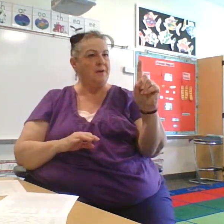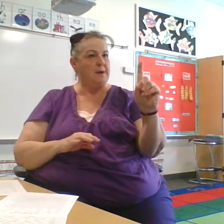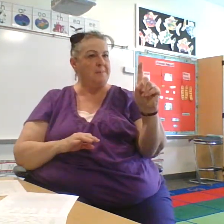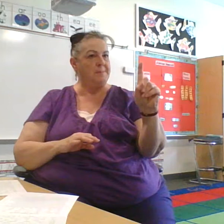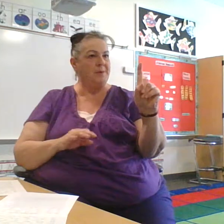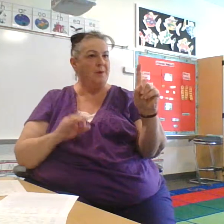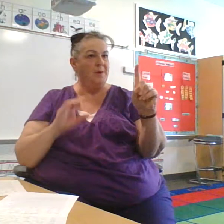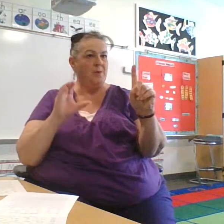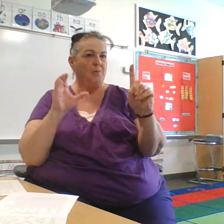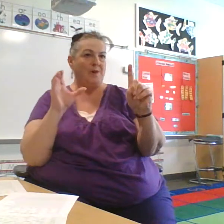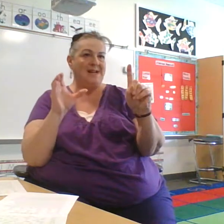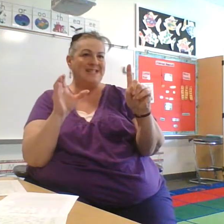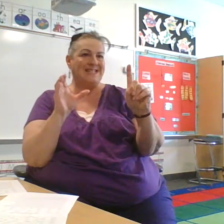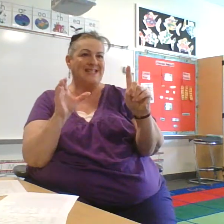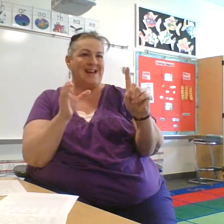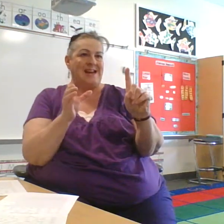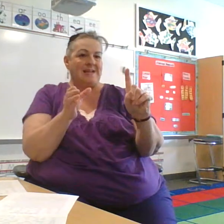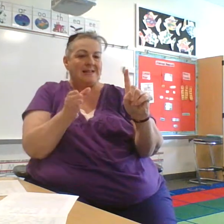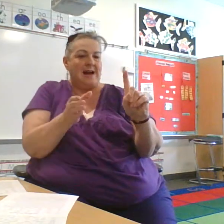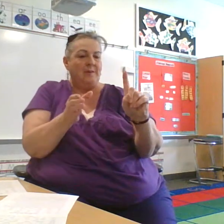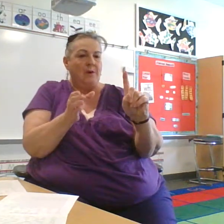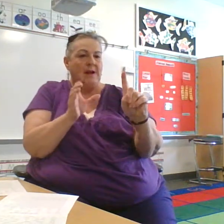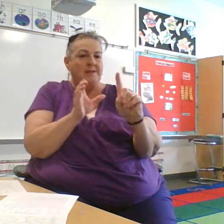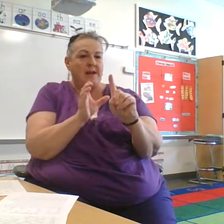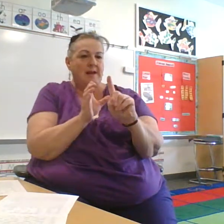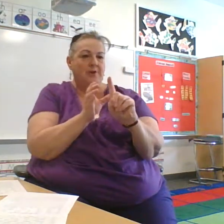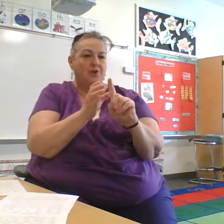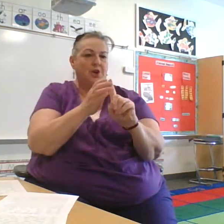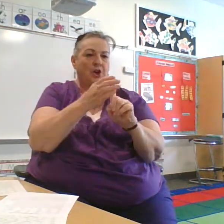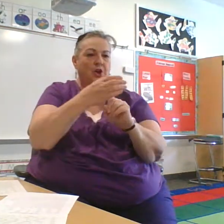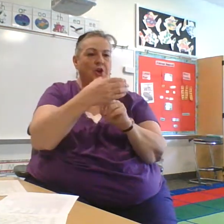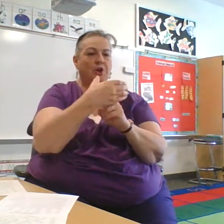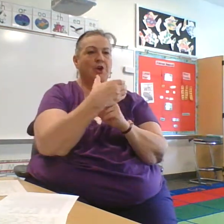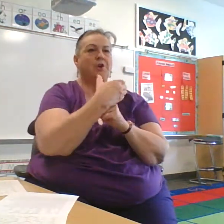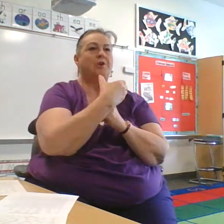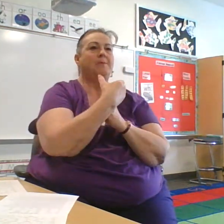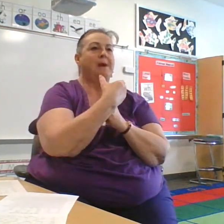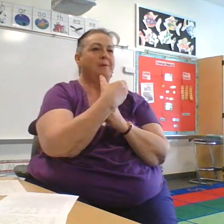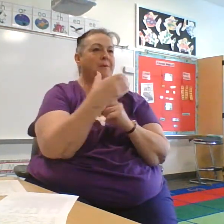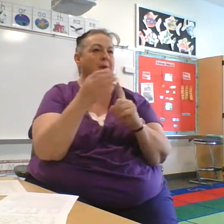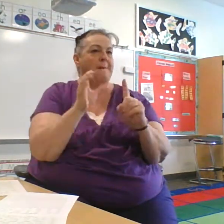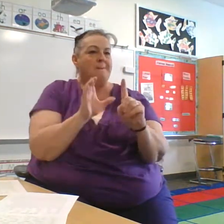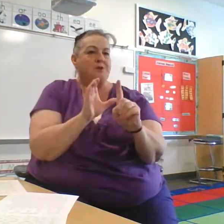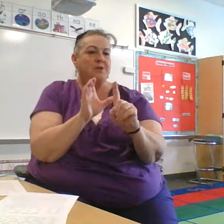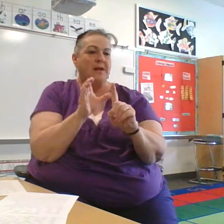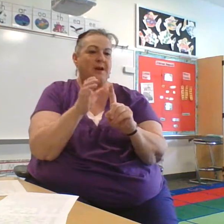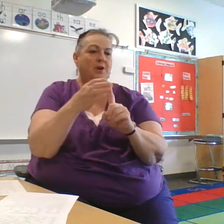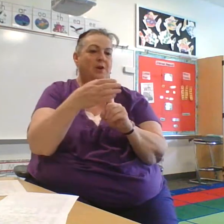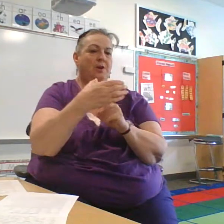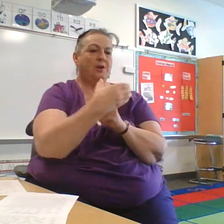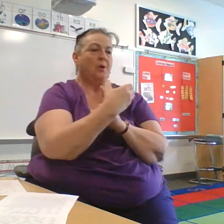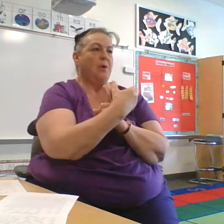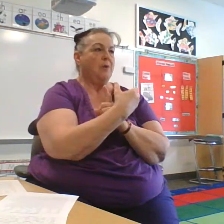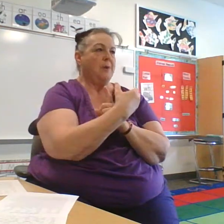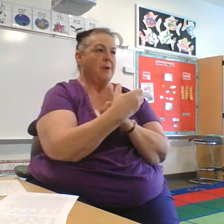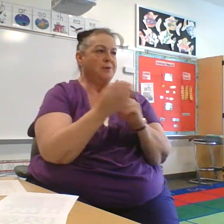up, right C sideways, and turn around. Just kind of go all the way around your